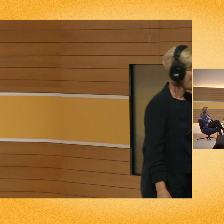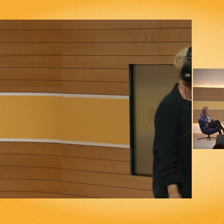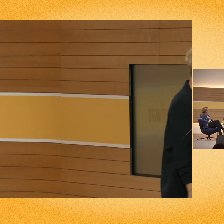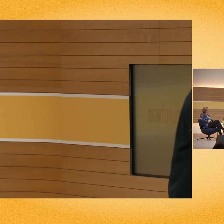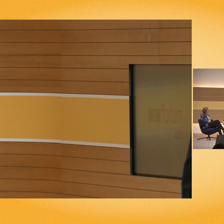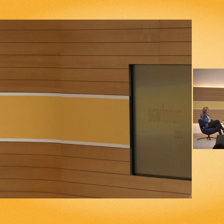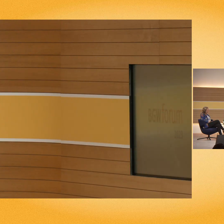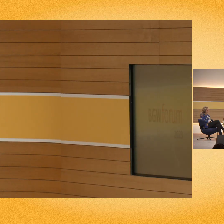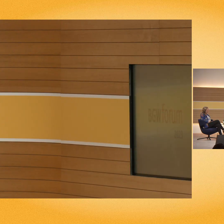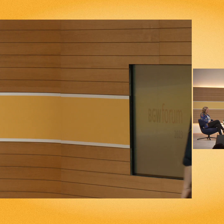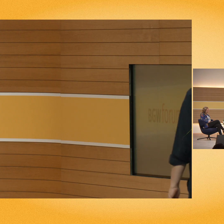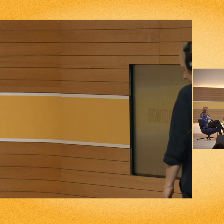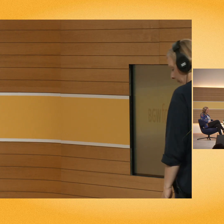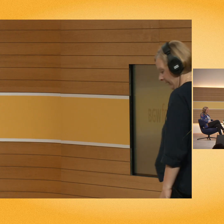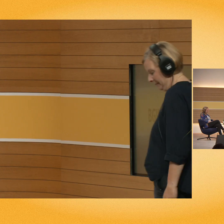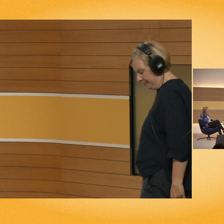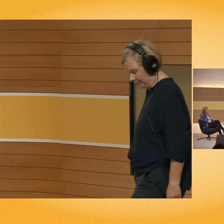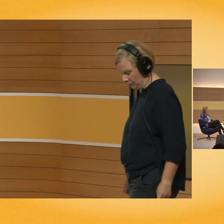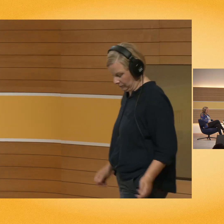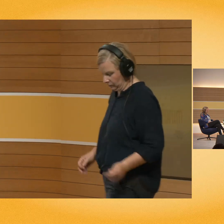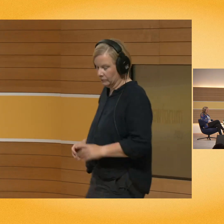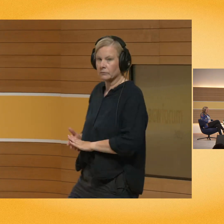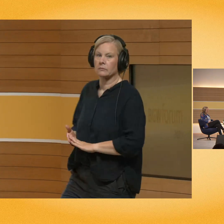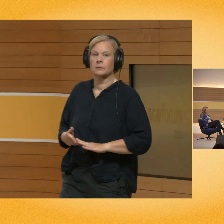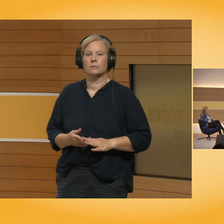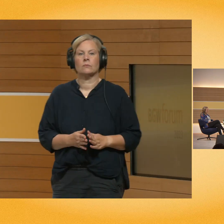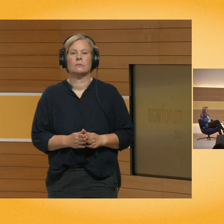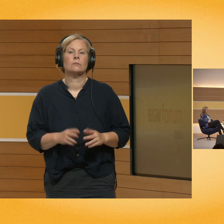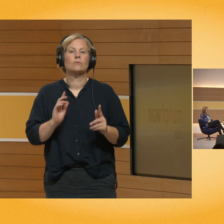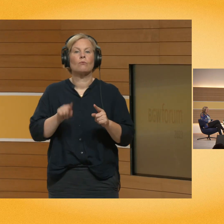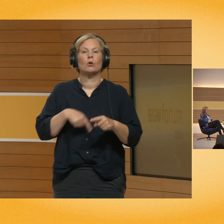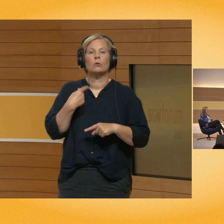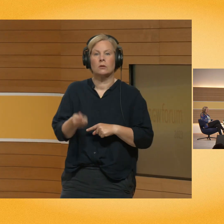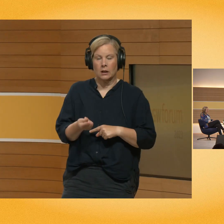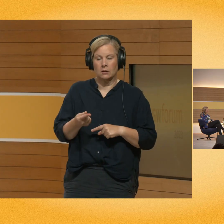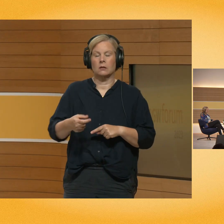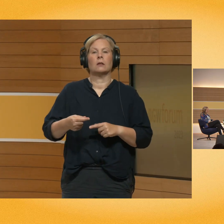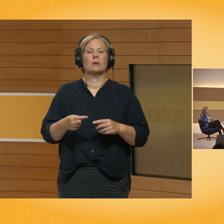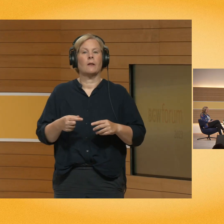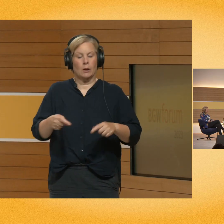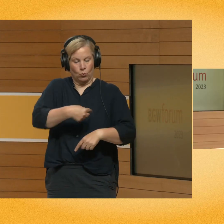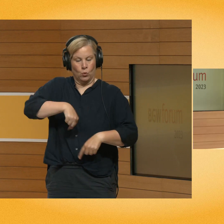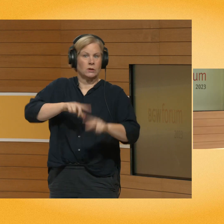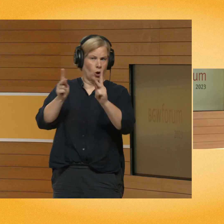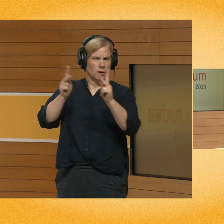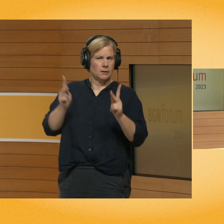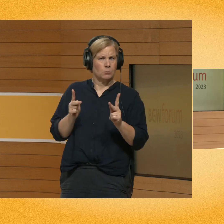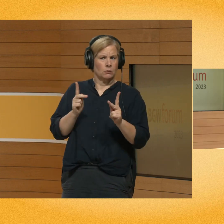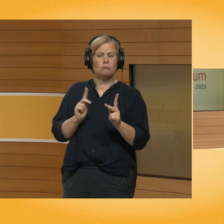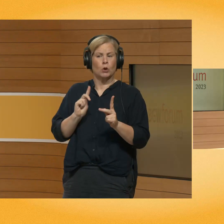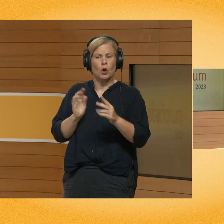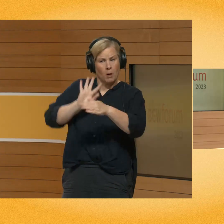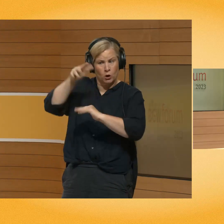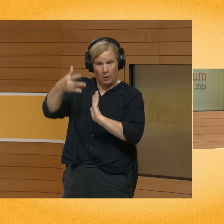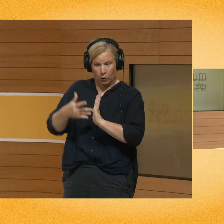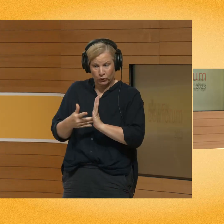our concept, and we also developed a traineeship or apprenticeship for advanced practice nurses. So in Germany